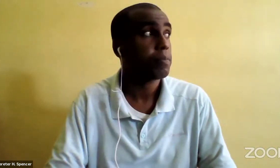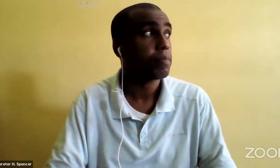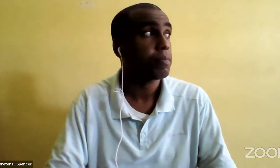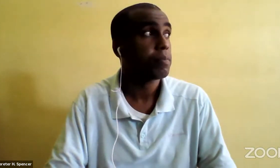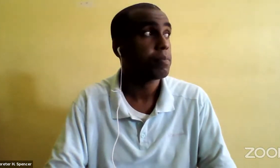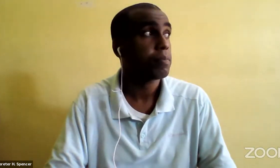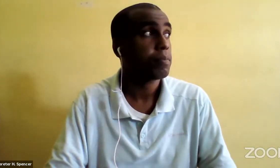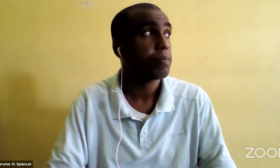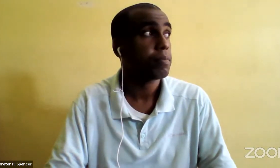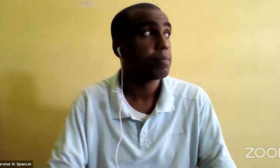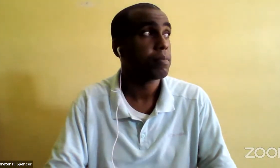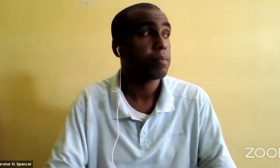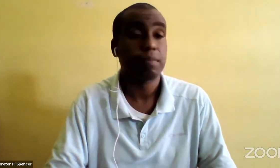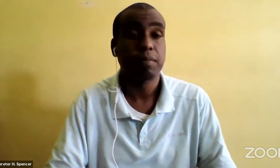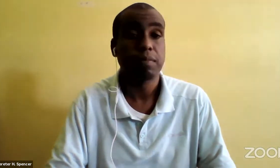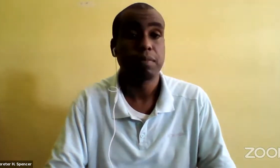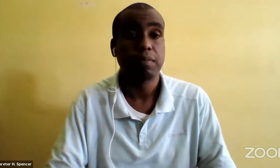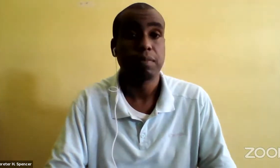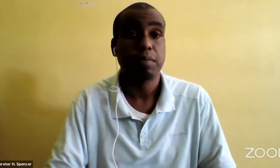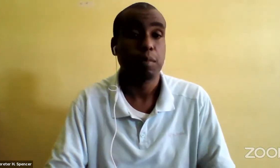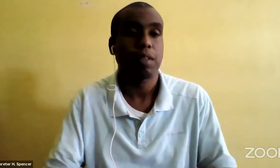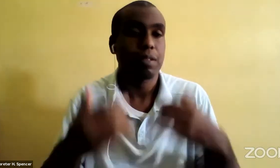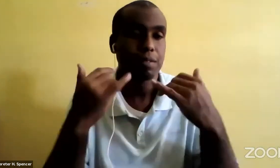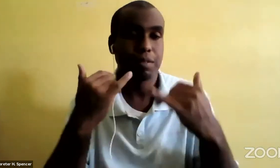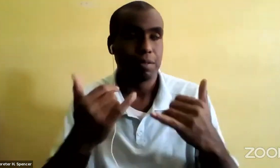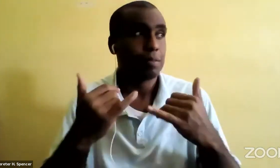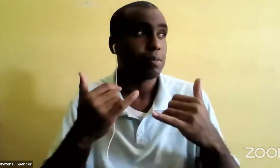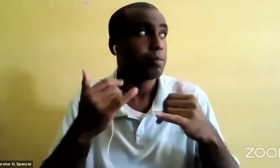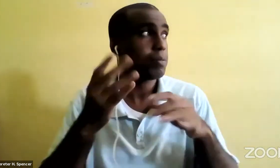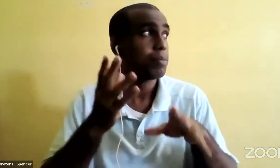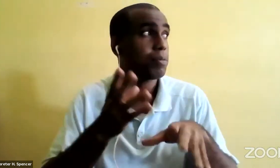Okay, I'm going to upload